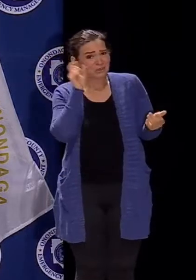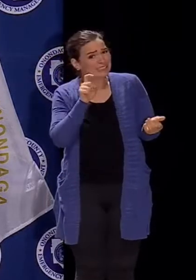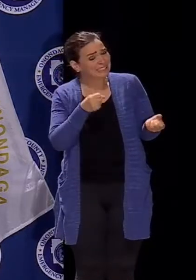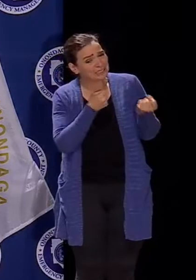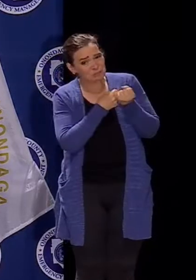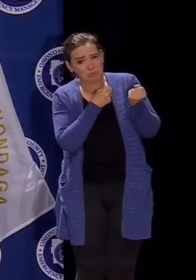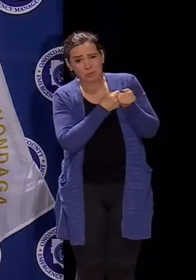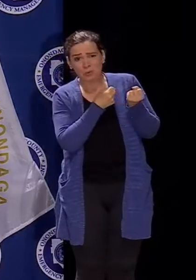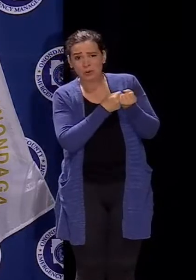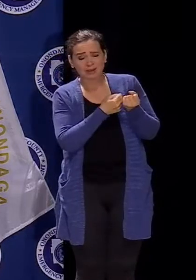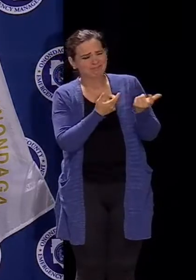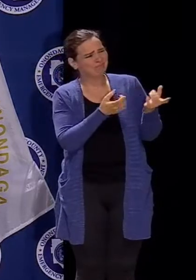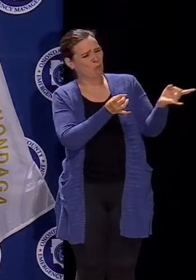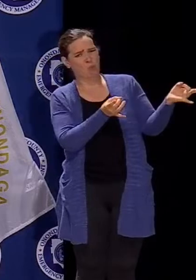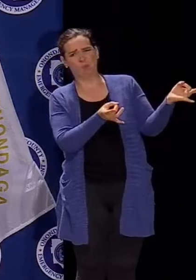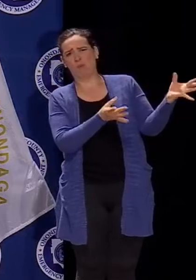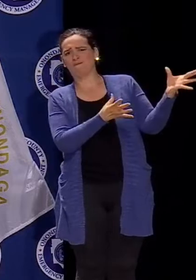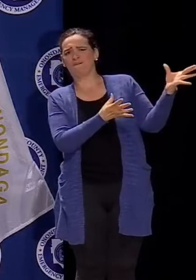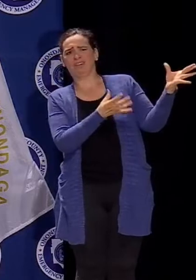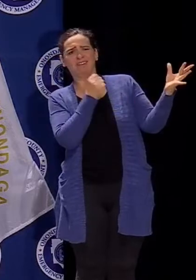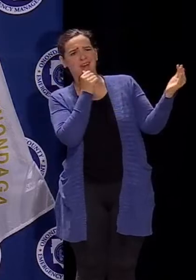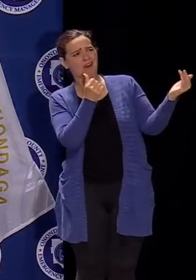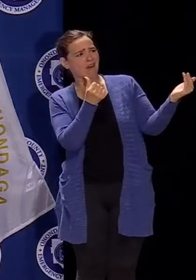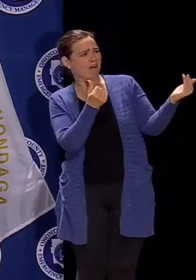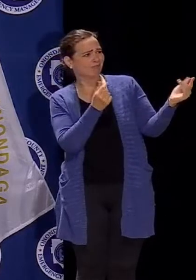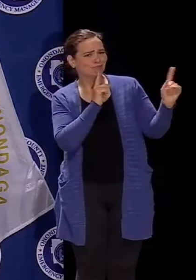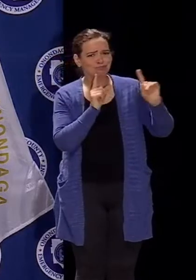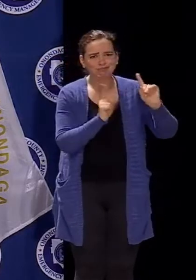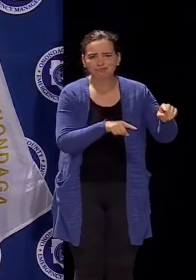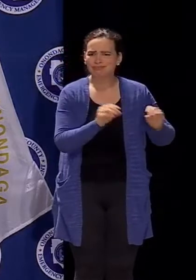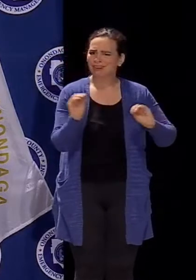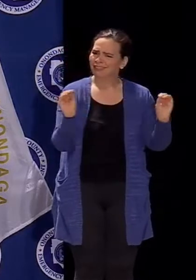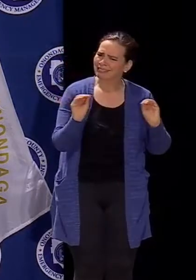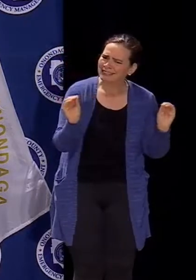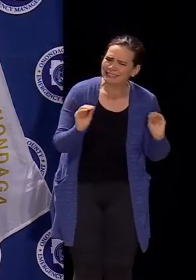Saying all that, let's take questions.